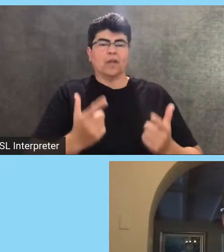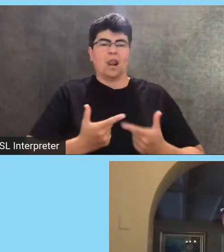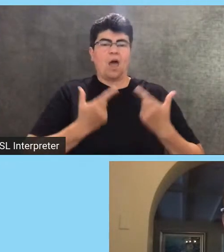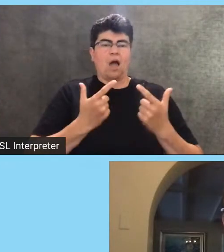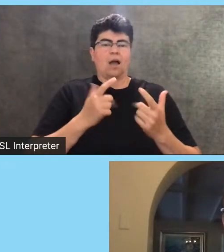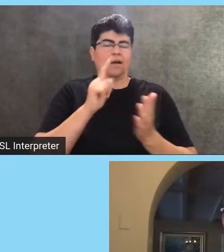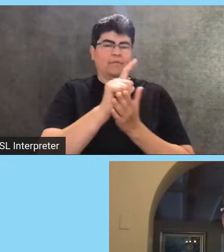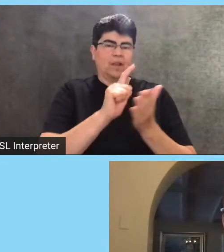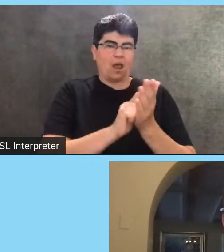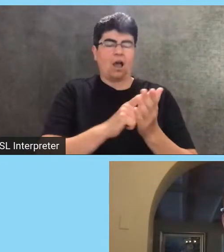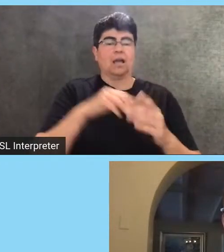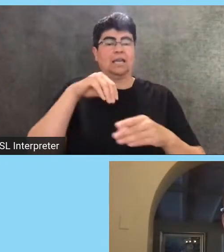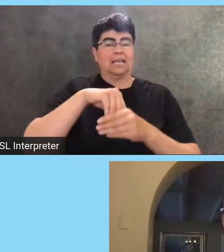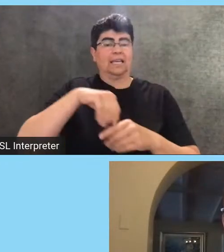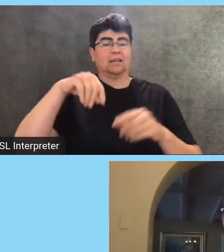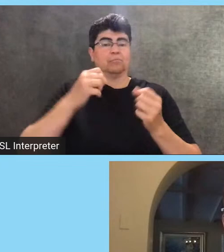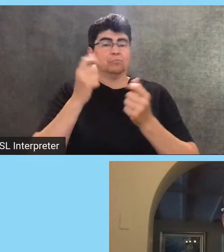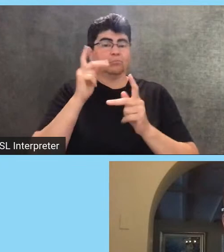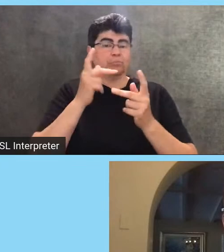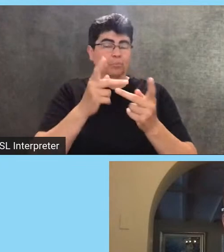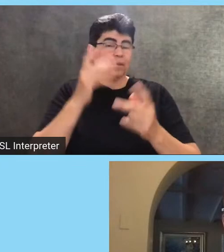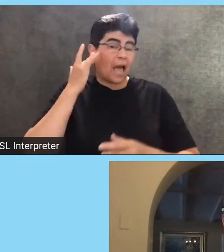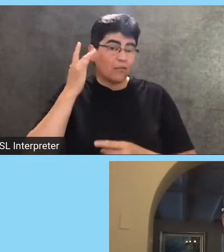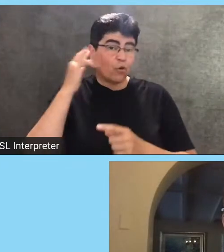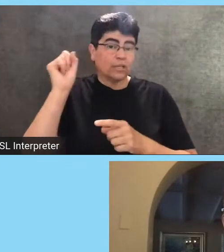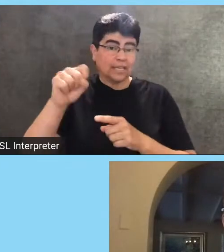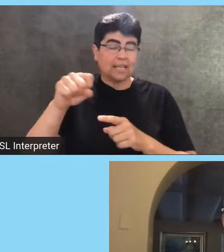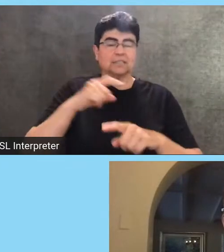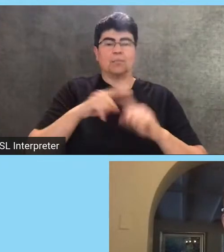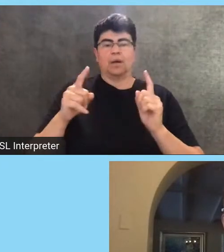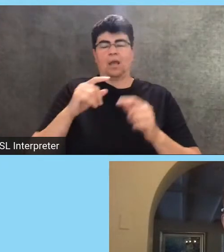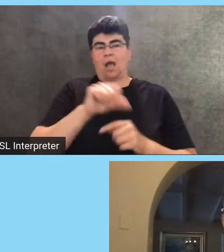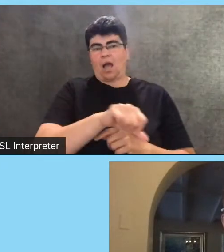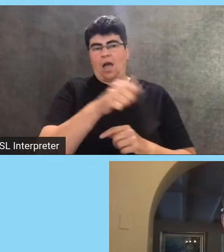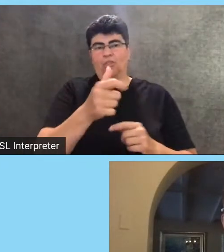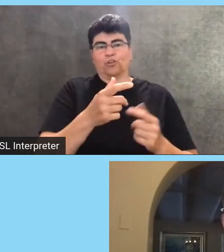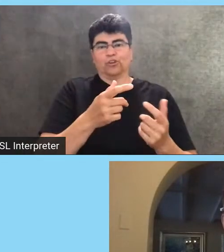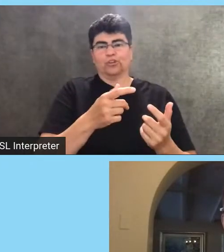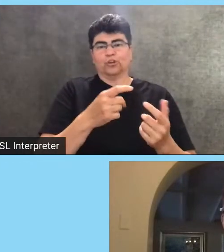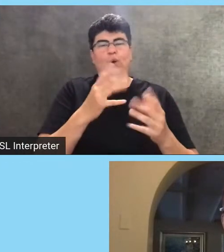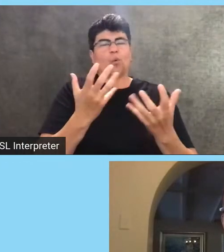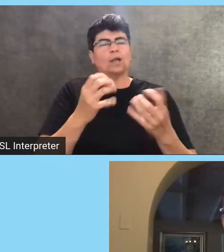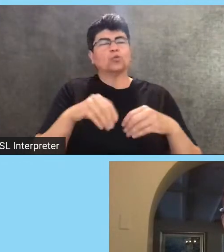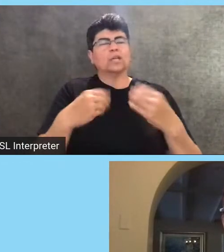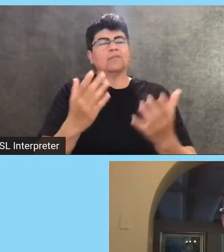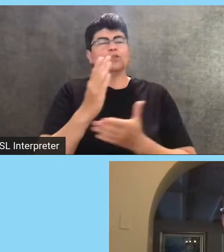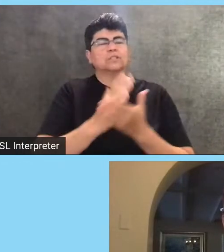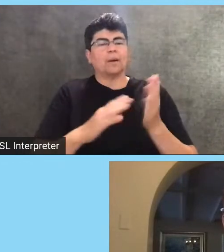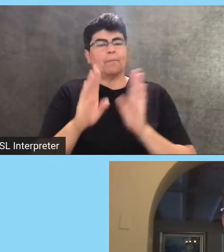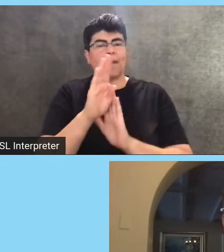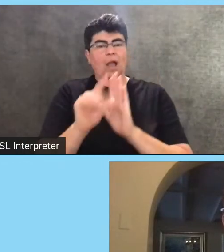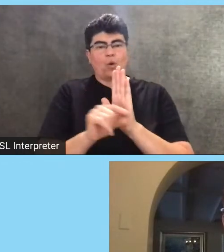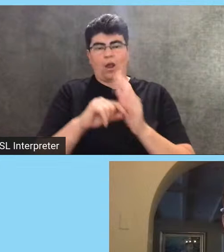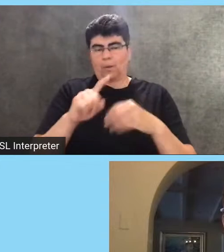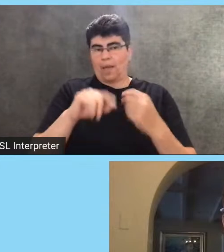place in California, but we wanted to give you some background on that case, and really,